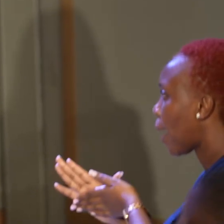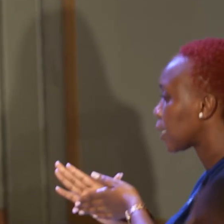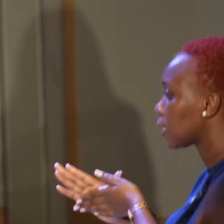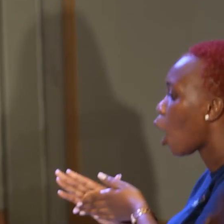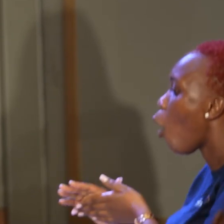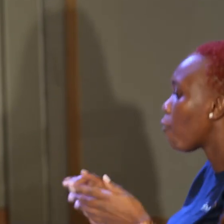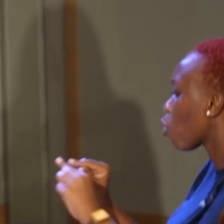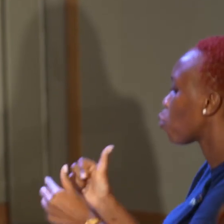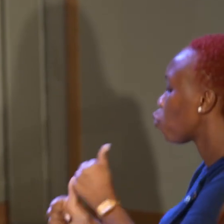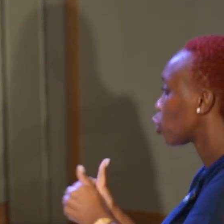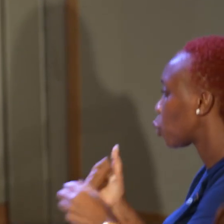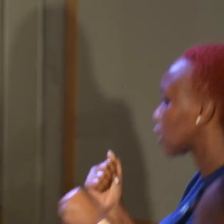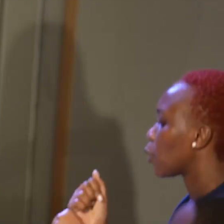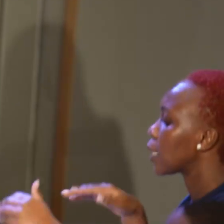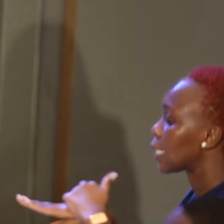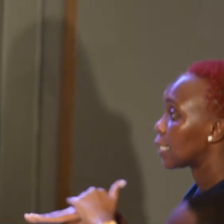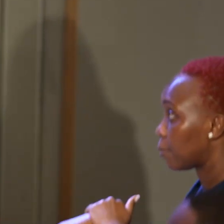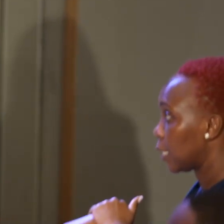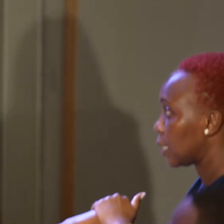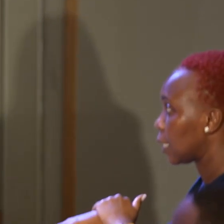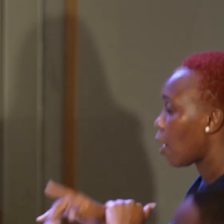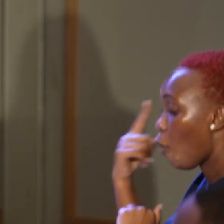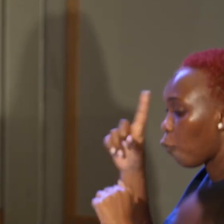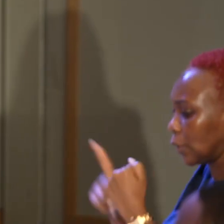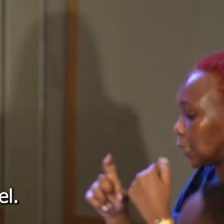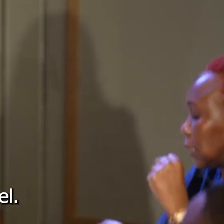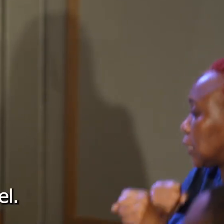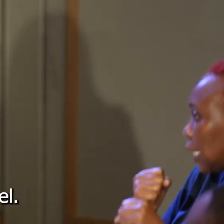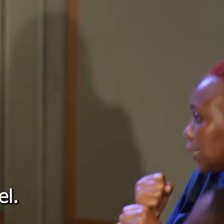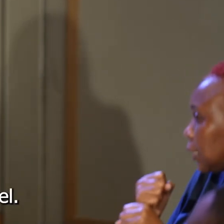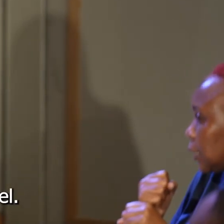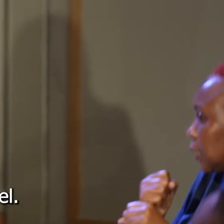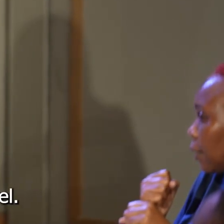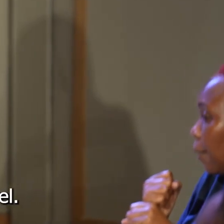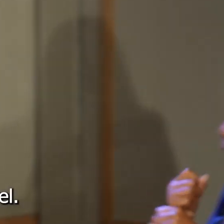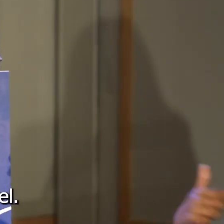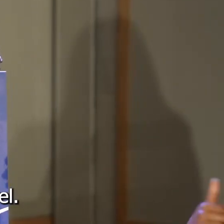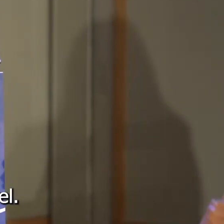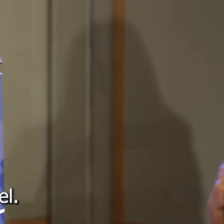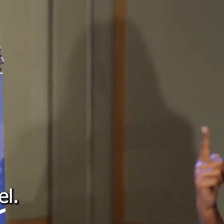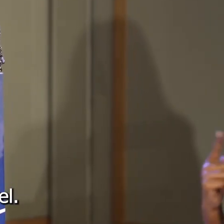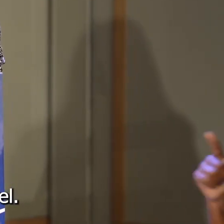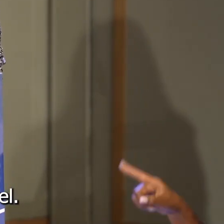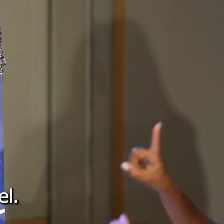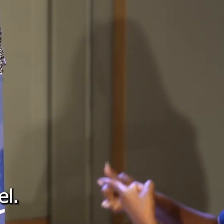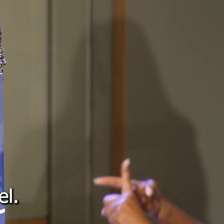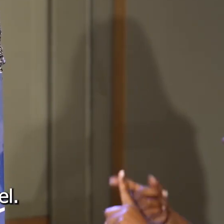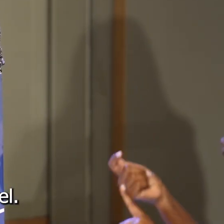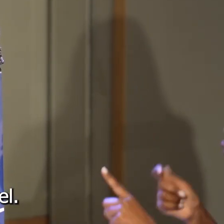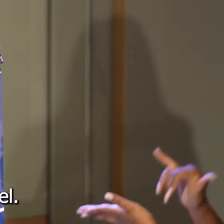on Accessibility, for the CEN-CENELEC for 6 years. So I've seen the standardization from